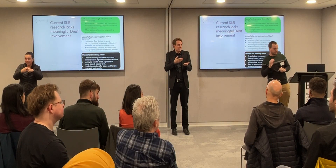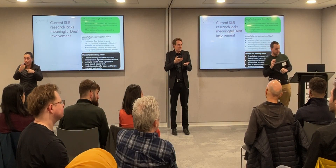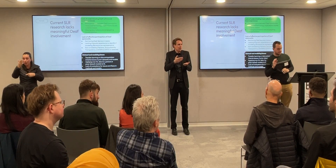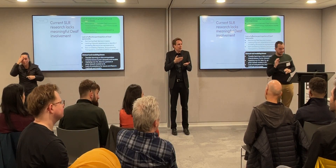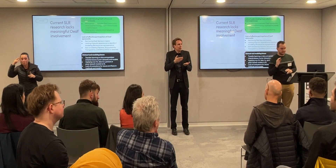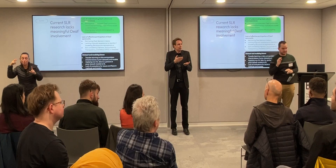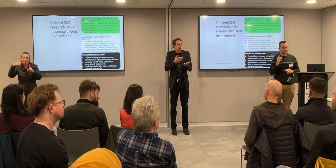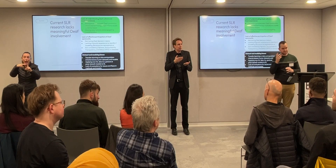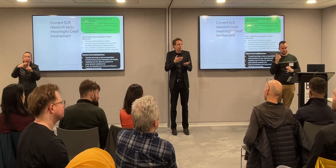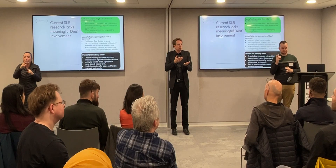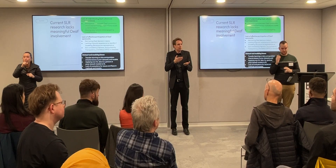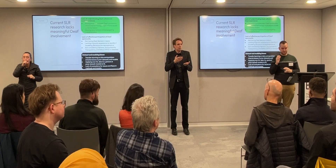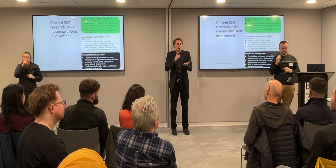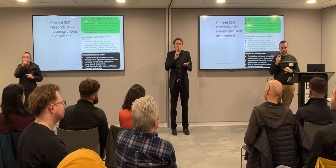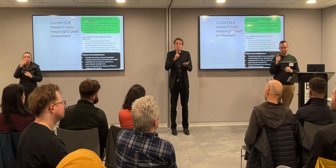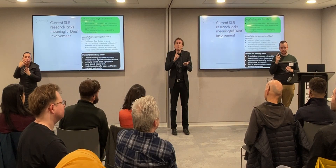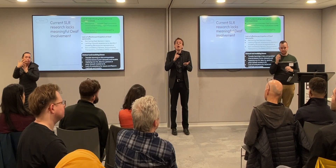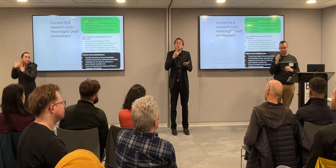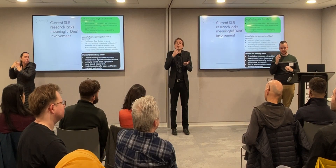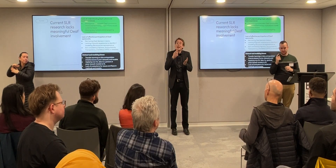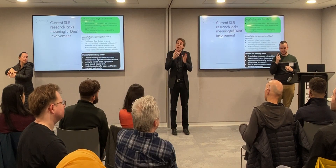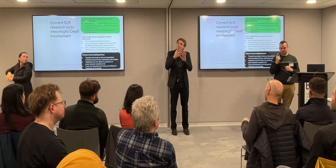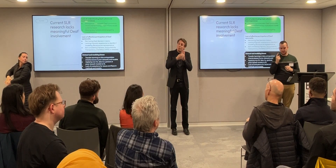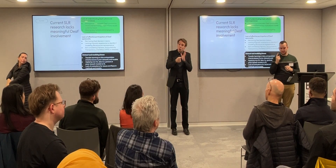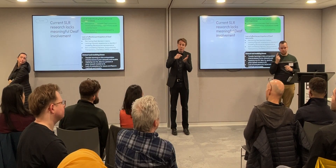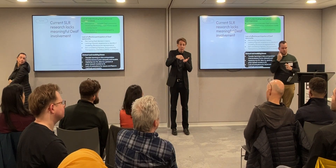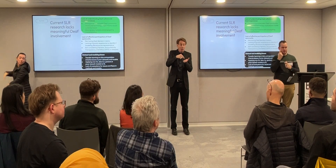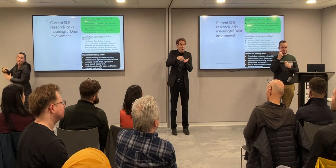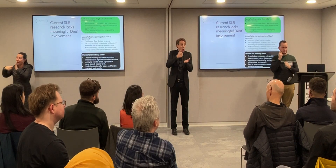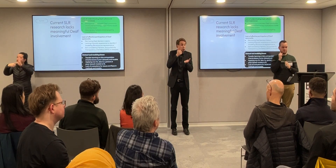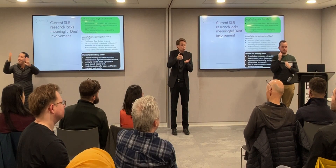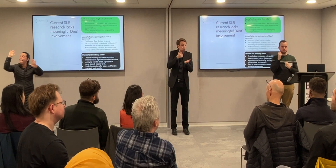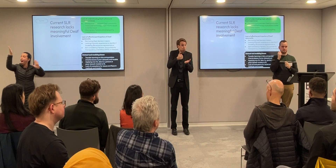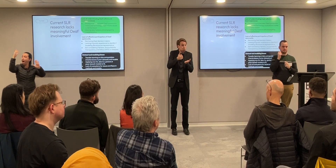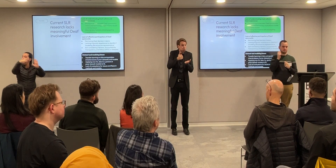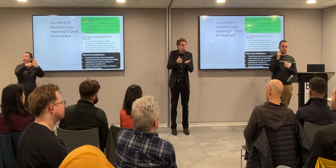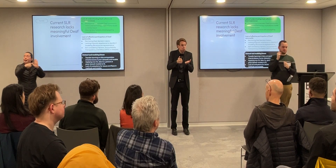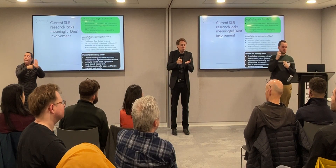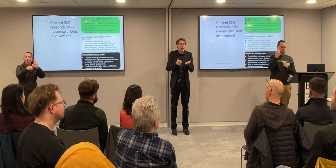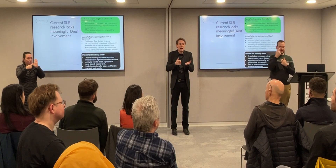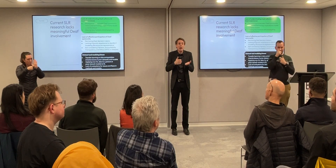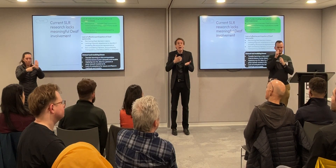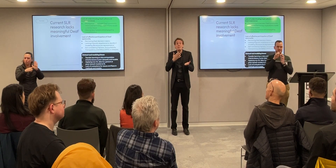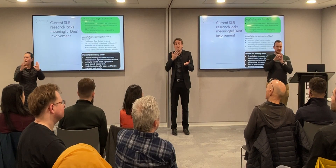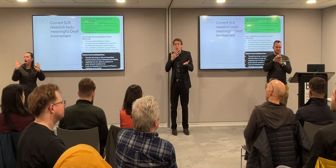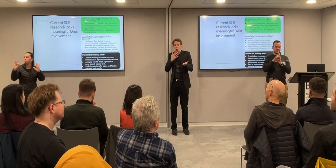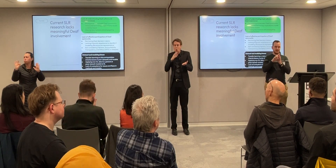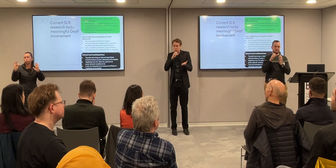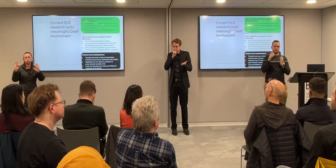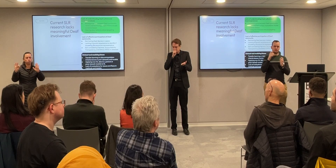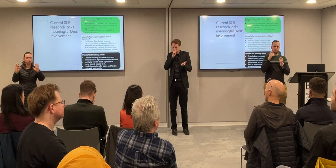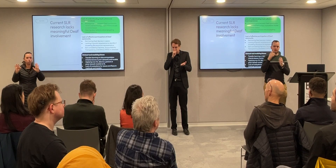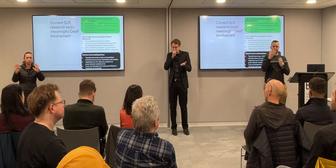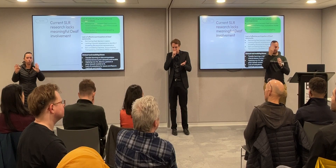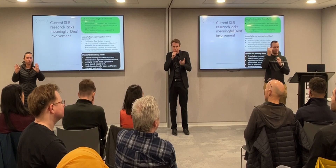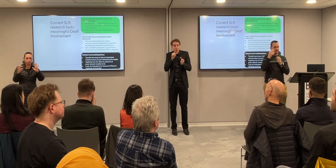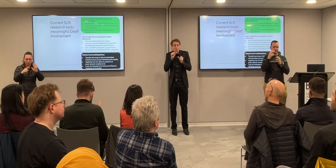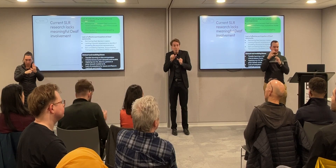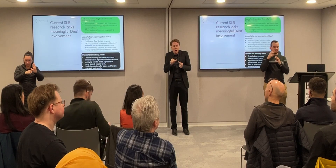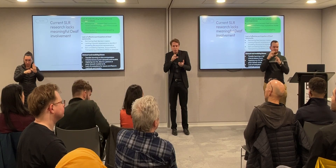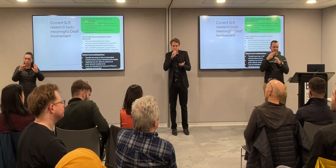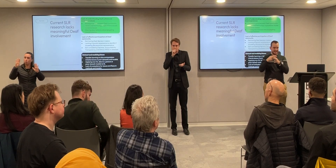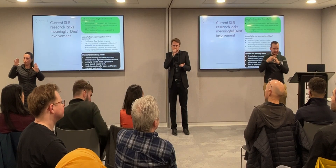evaluating the types of flaws, when you're not sharing about evaluating the types of flaws in them, but you're presenting the model as not having these flaws and biases, those flaws and biases will